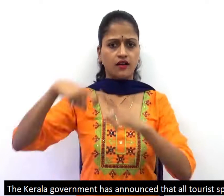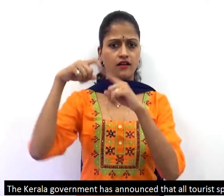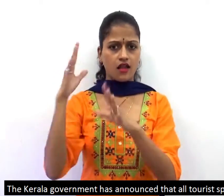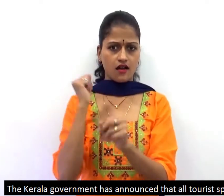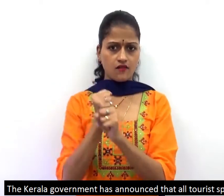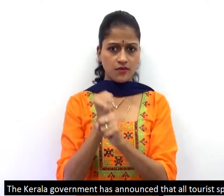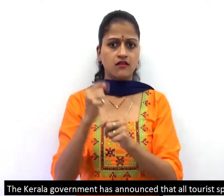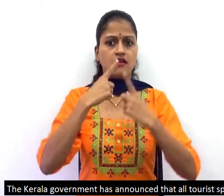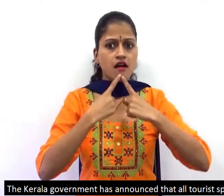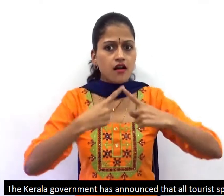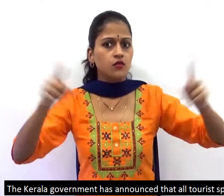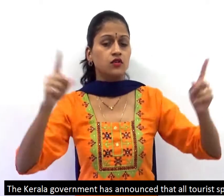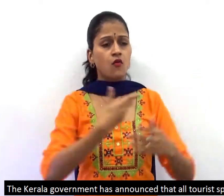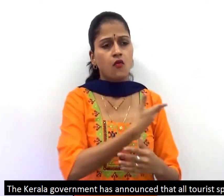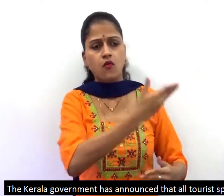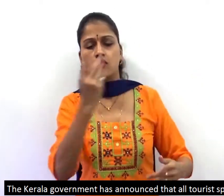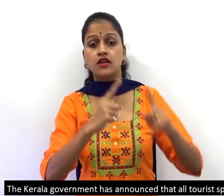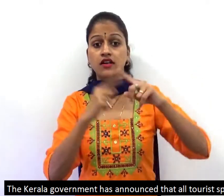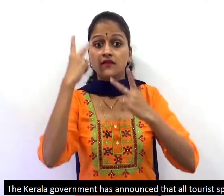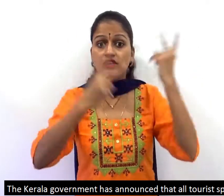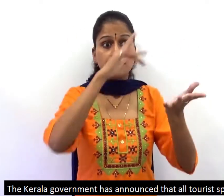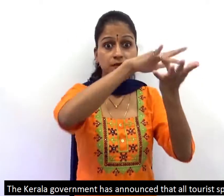the kerala government has announced that all tourist spots